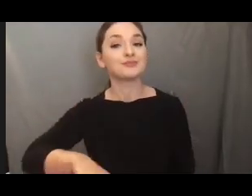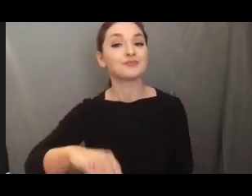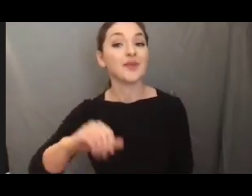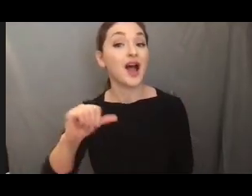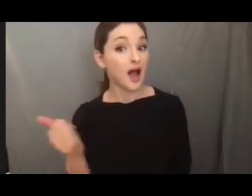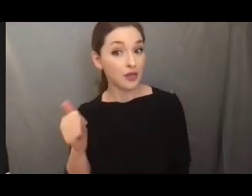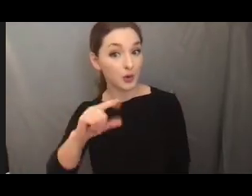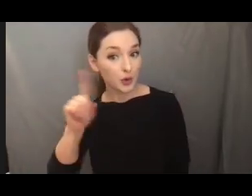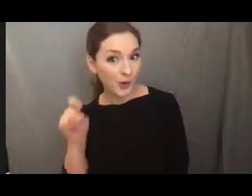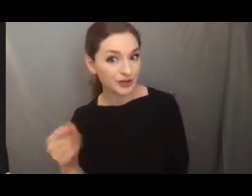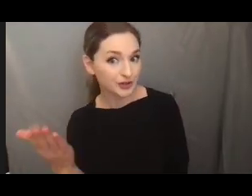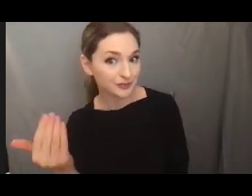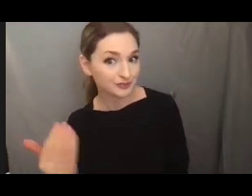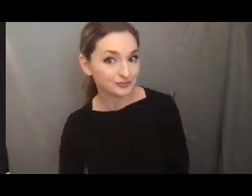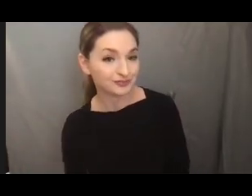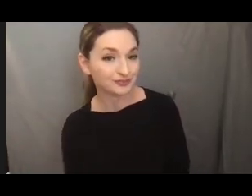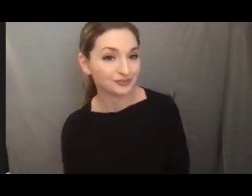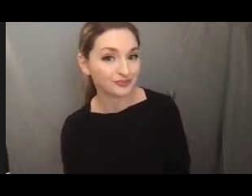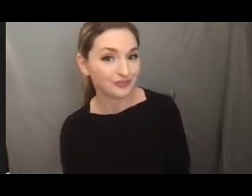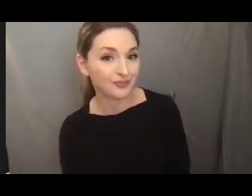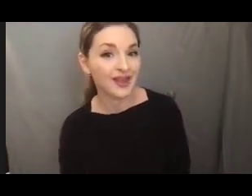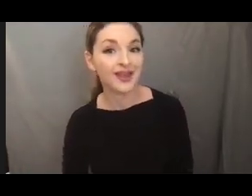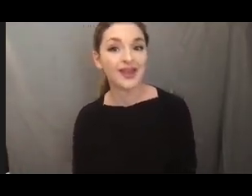let's go with Cassie, I think. How